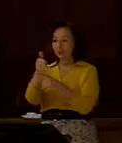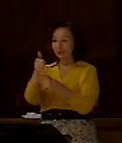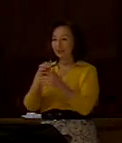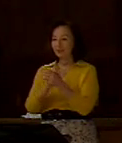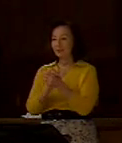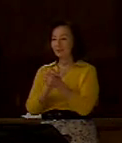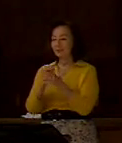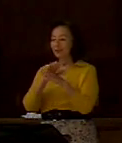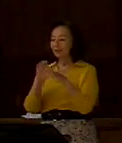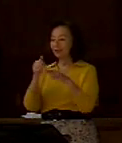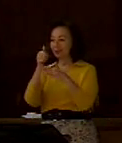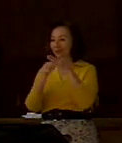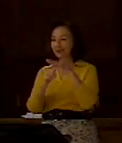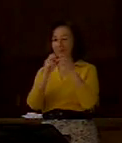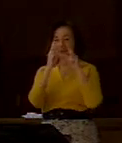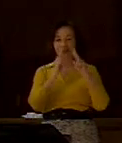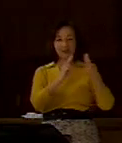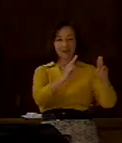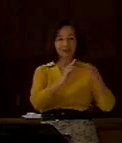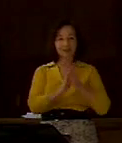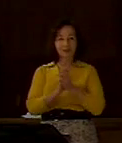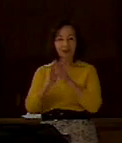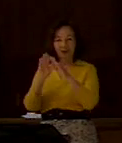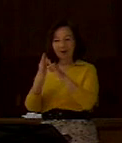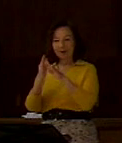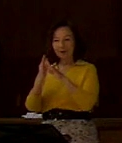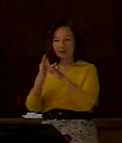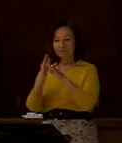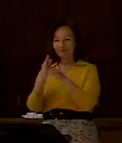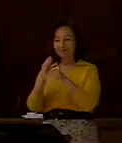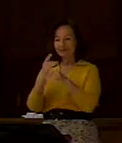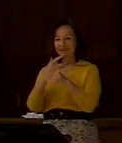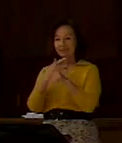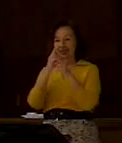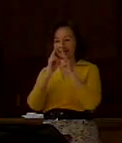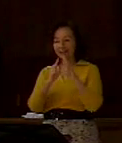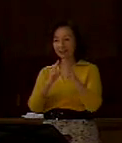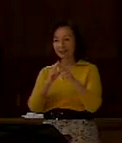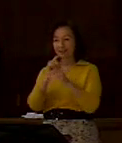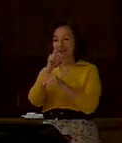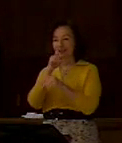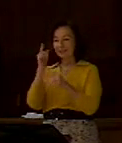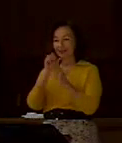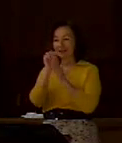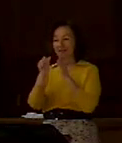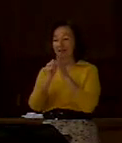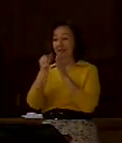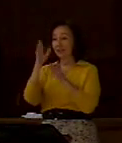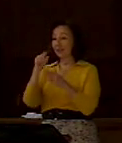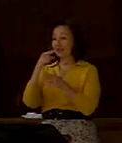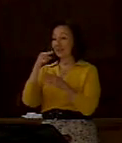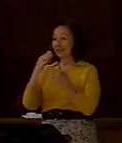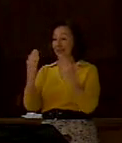And don't hide. Be honest. Open and honest this Lenten season. God is saying today, walk with